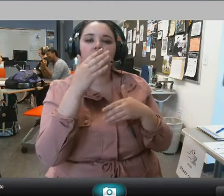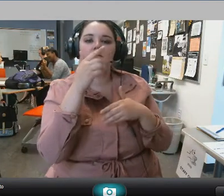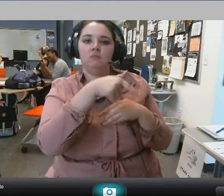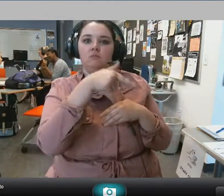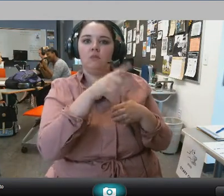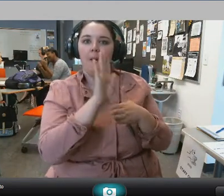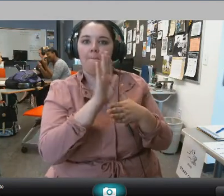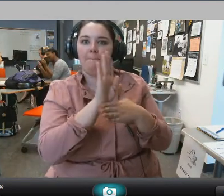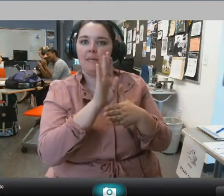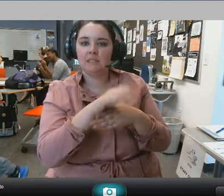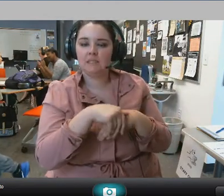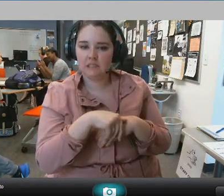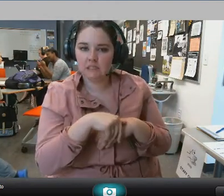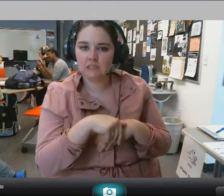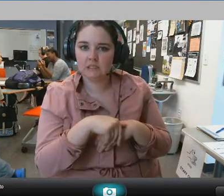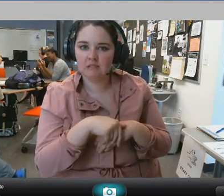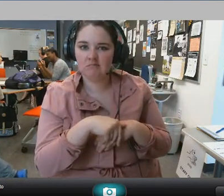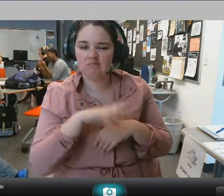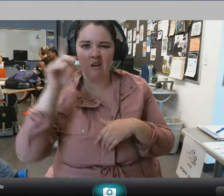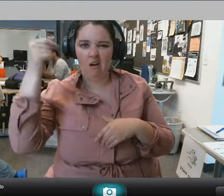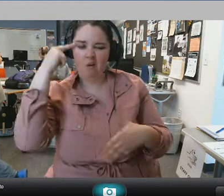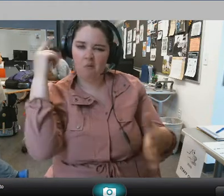For many, it was a great time.